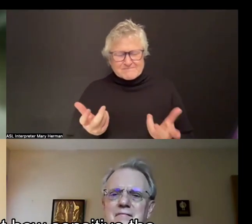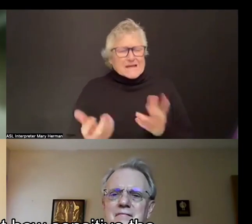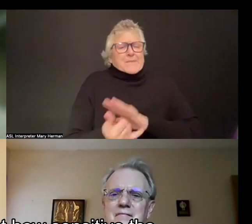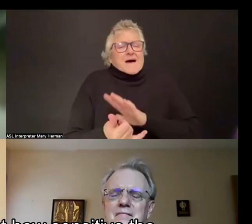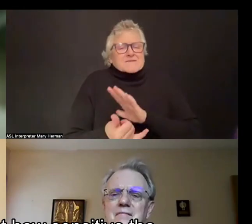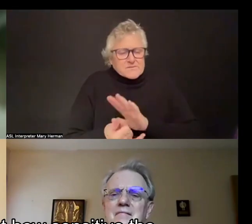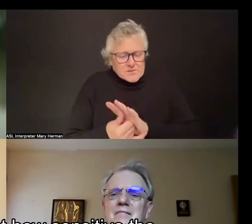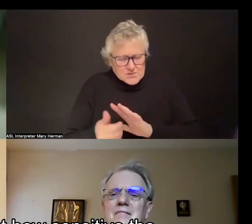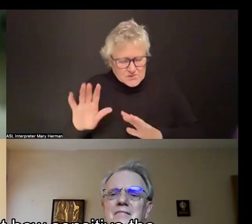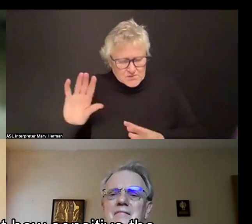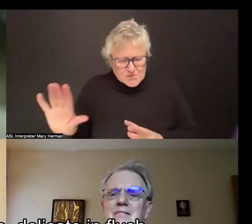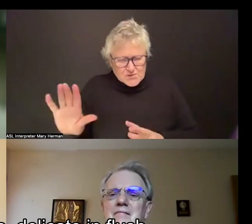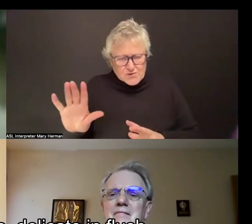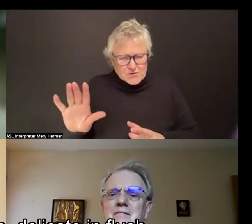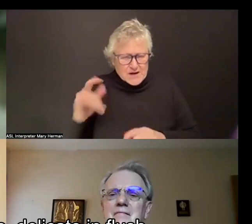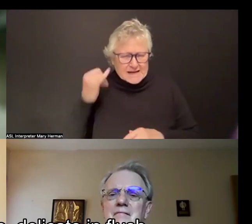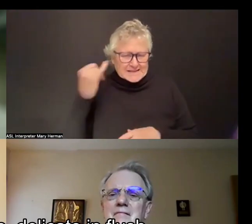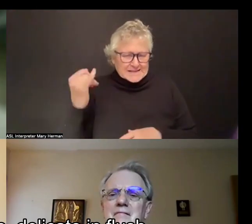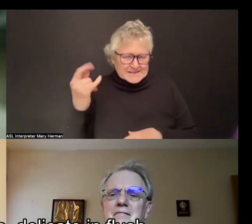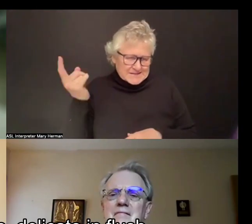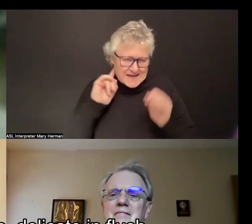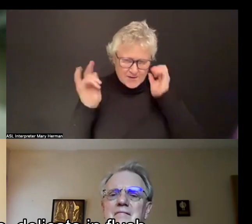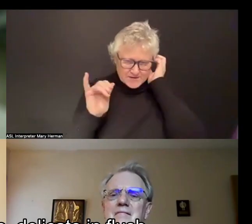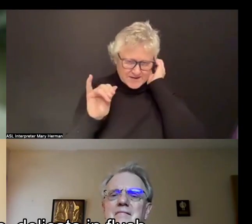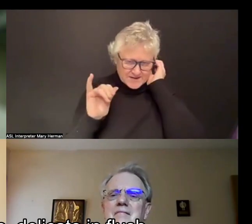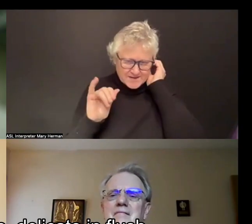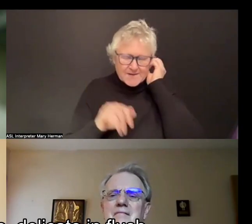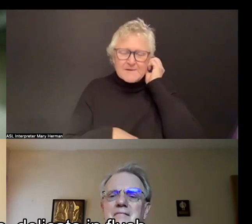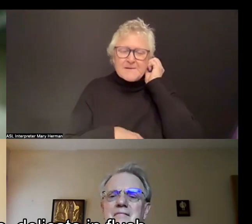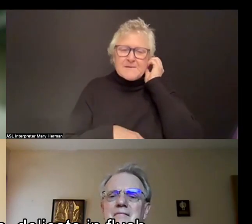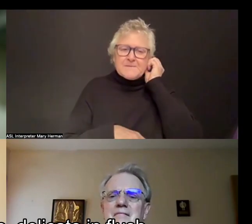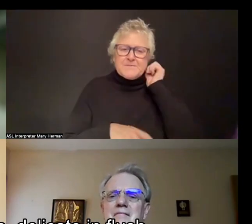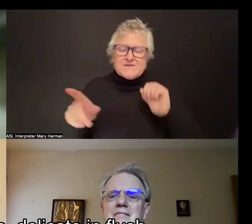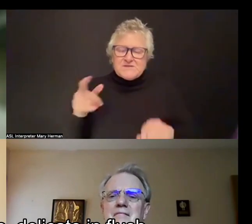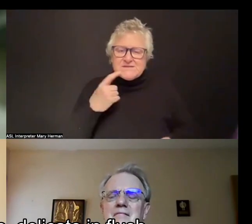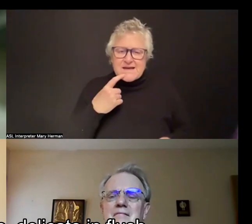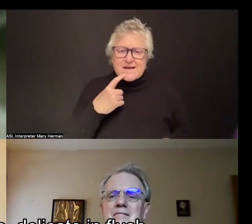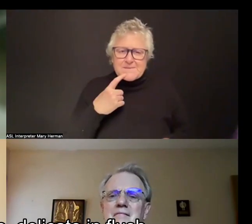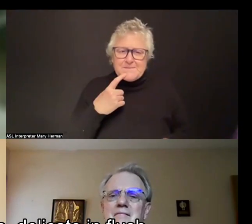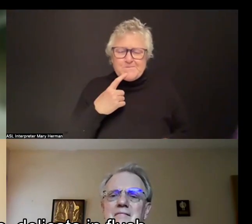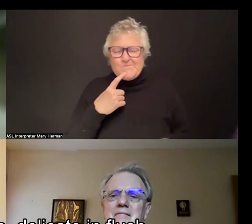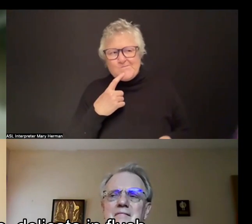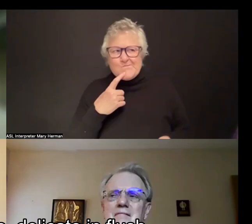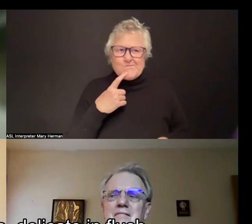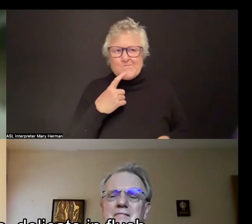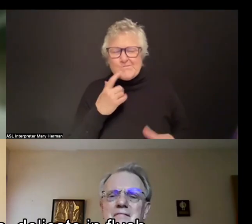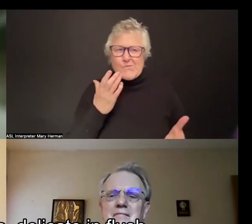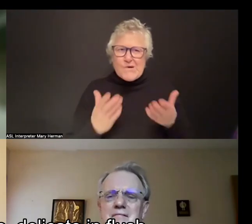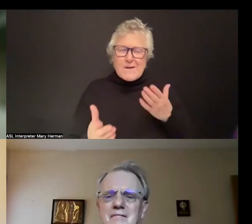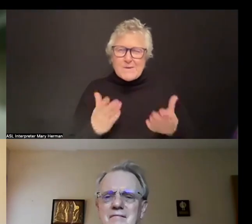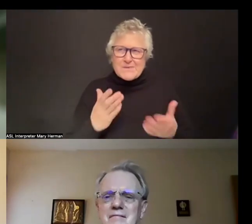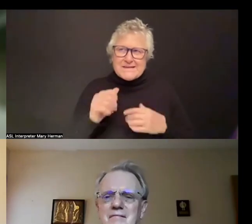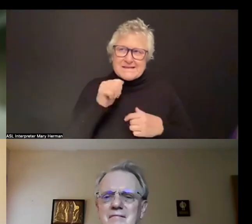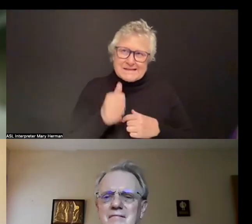the newly opened petals of intellectual curiosity could be, delicate and flush, easily shriveled by the hot glare of